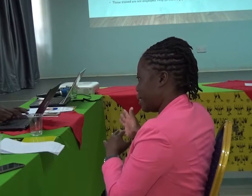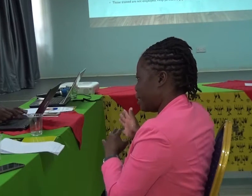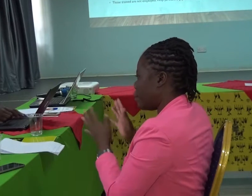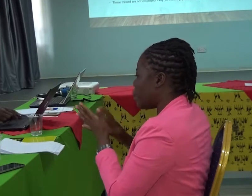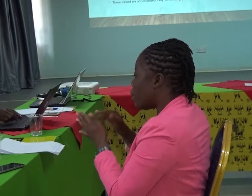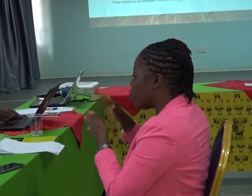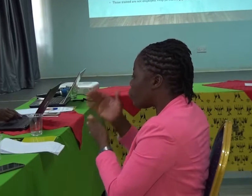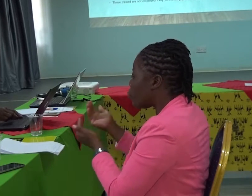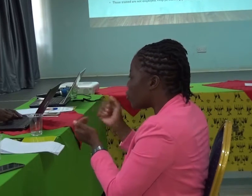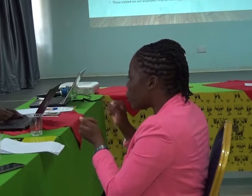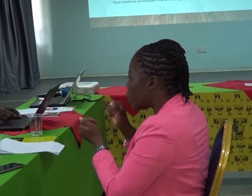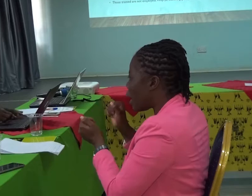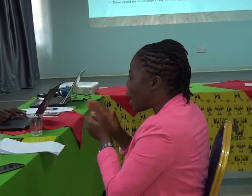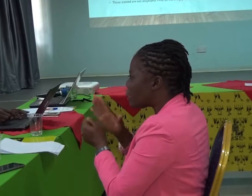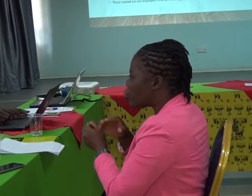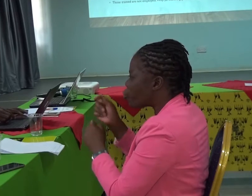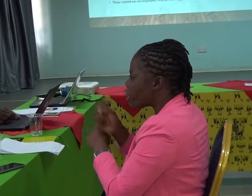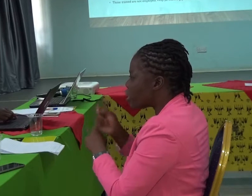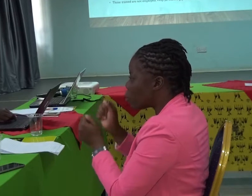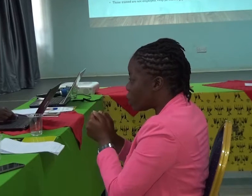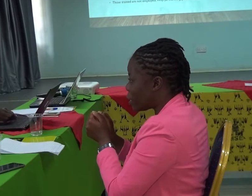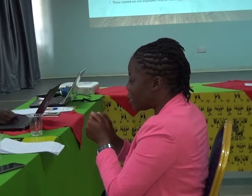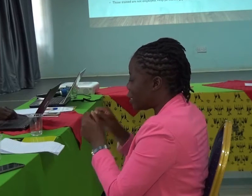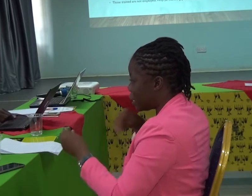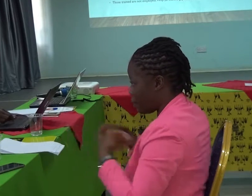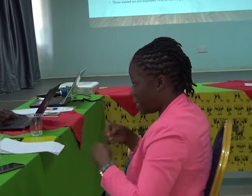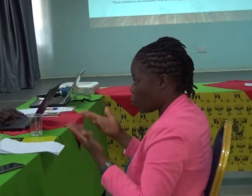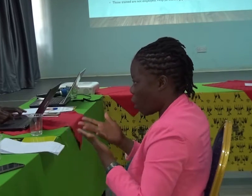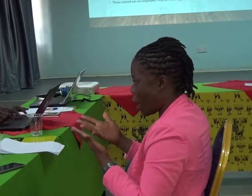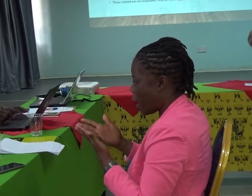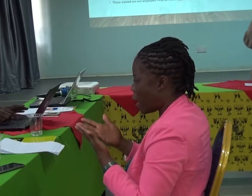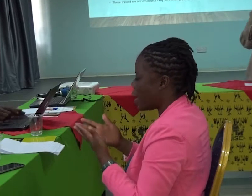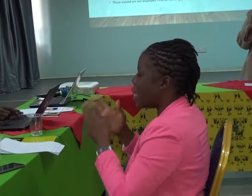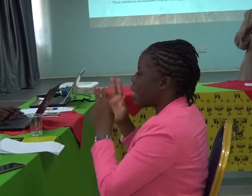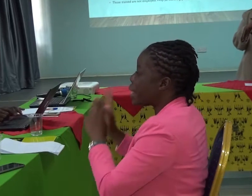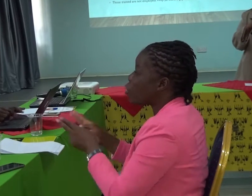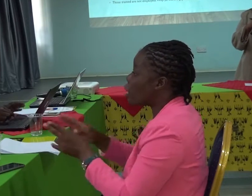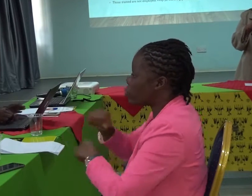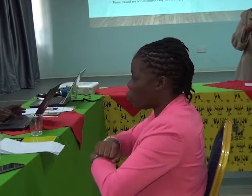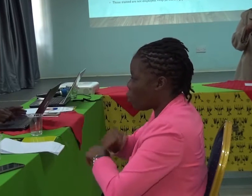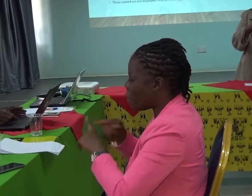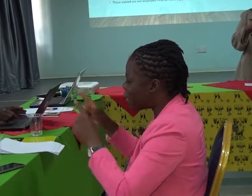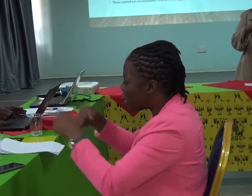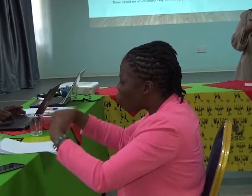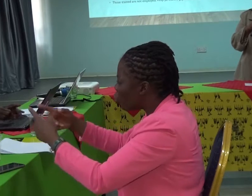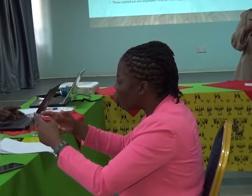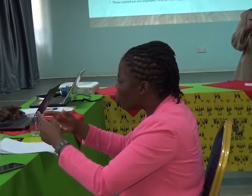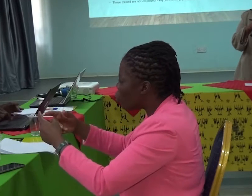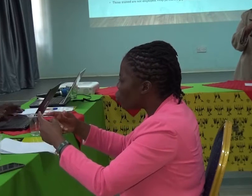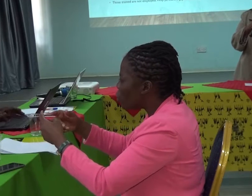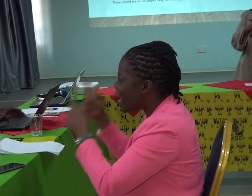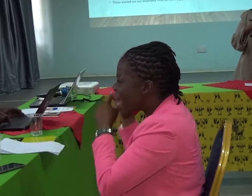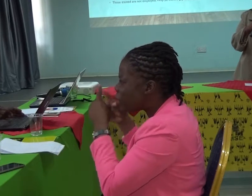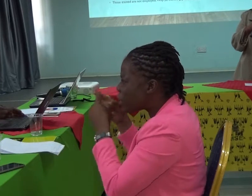with disability and trainees with disability are in regular schools, but they continue to experience exclusion. They